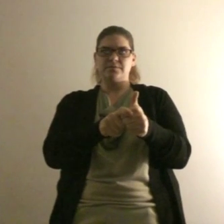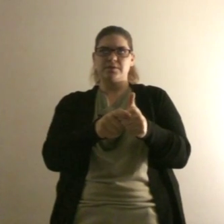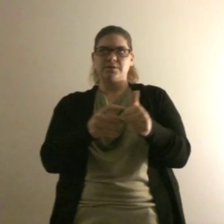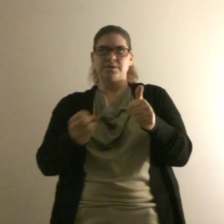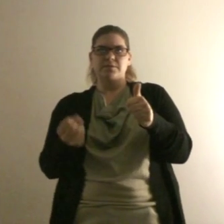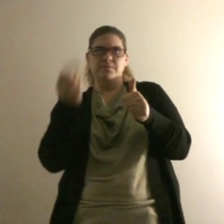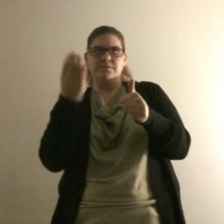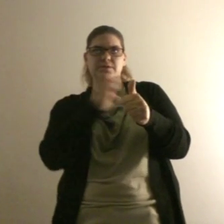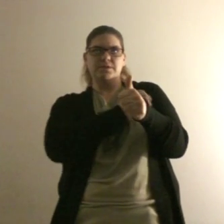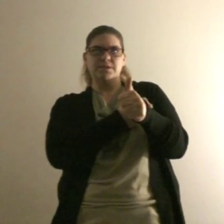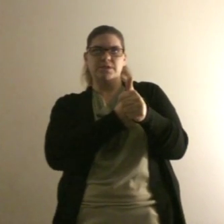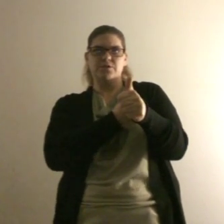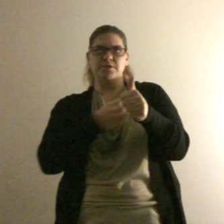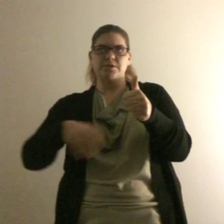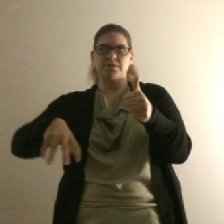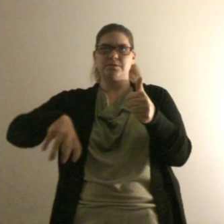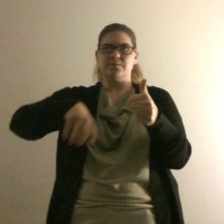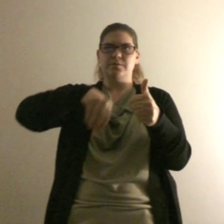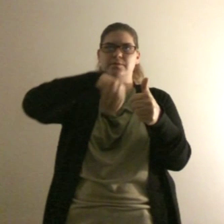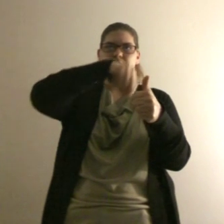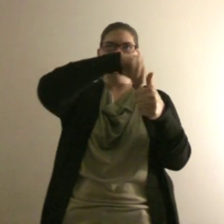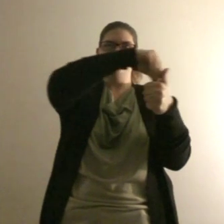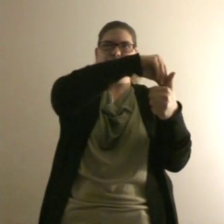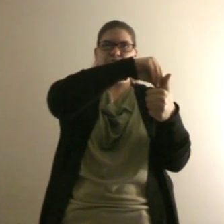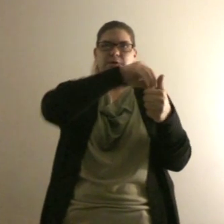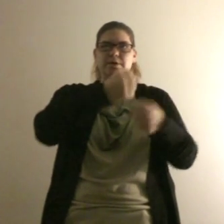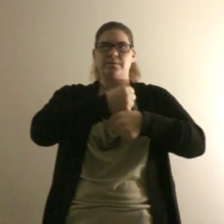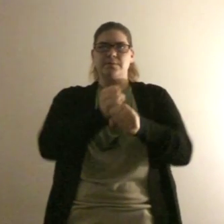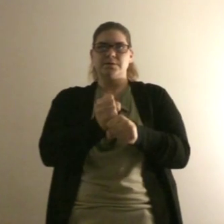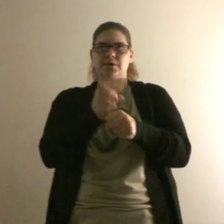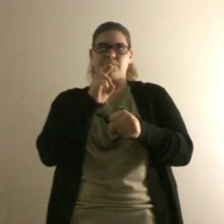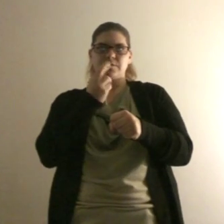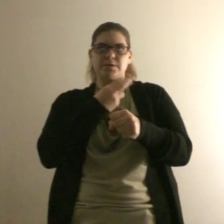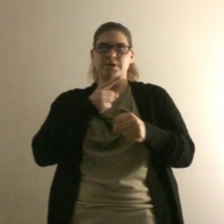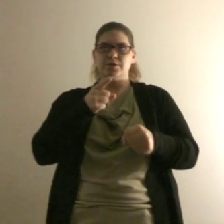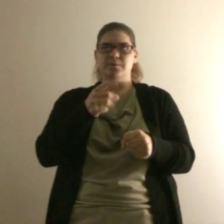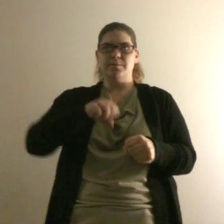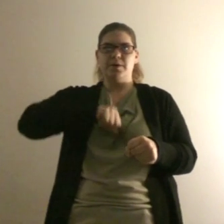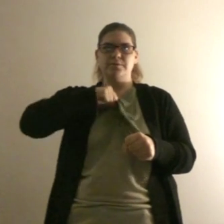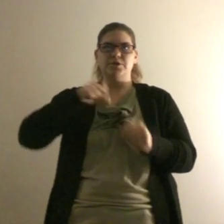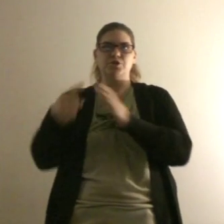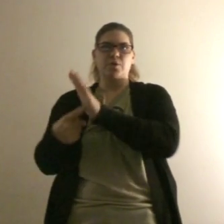the plant will direct its energy into the one remaining bud and produce a rose you will be proud to show